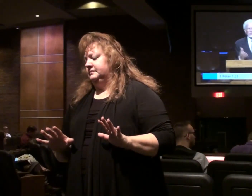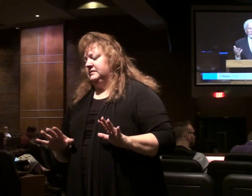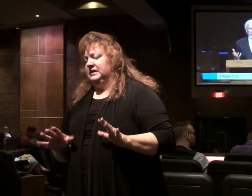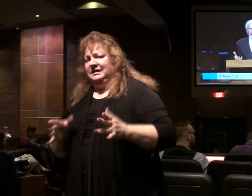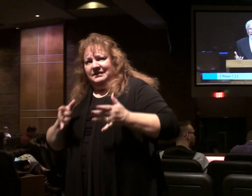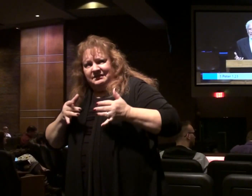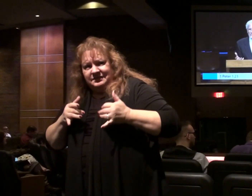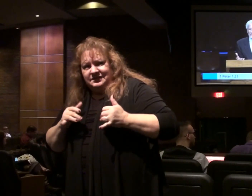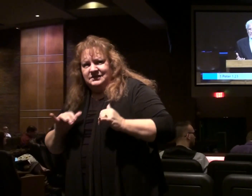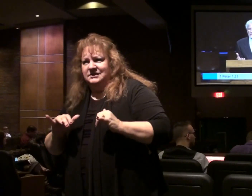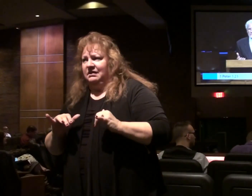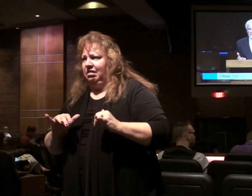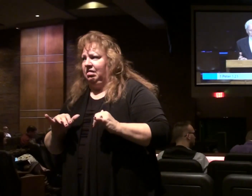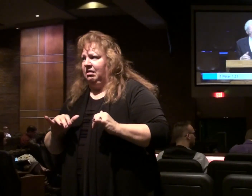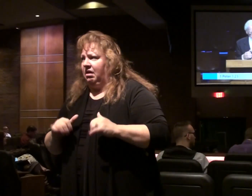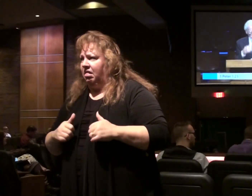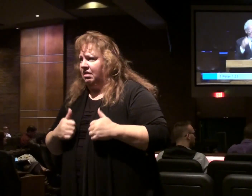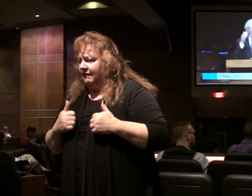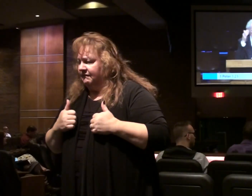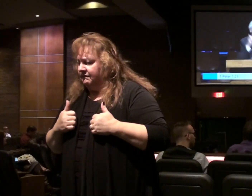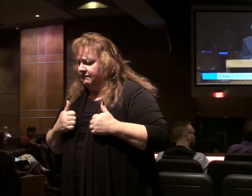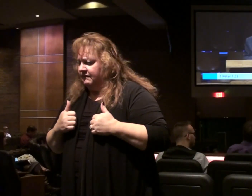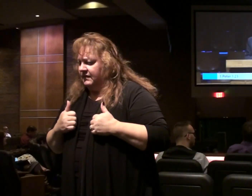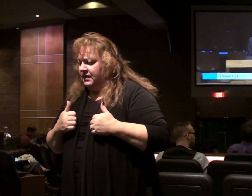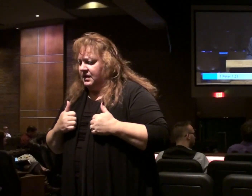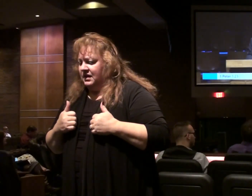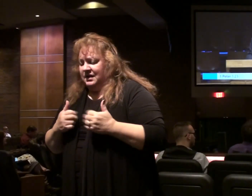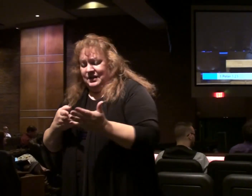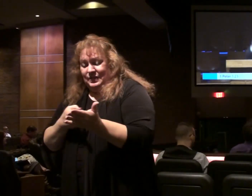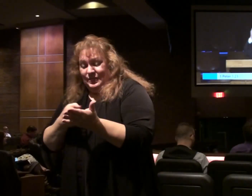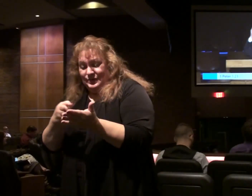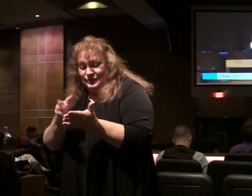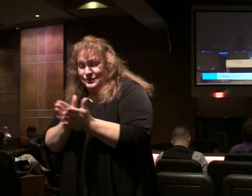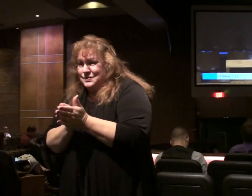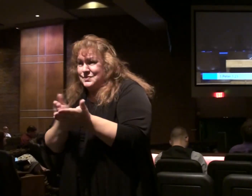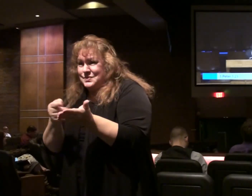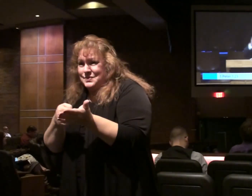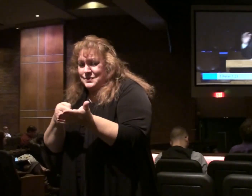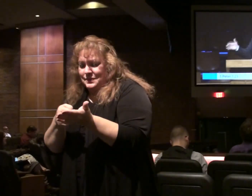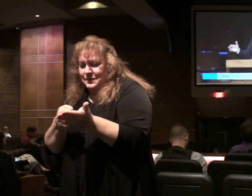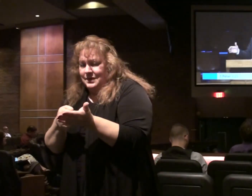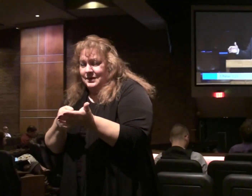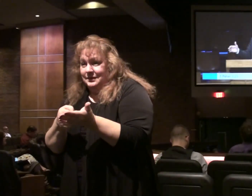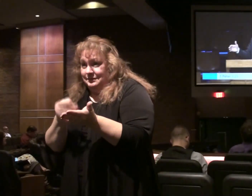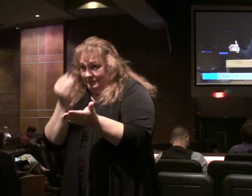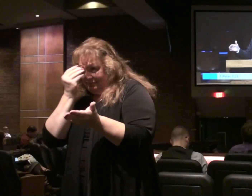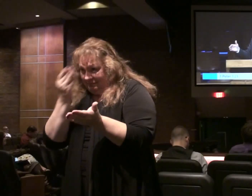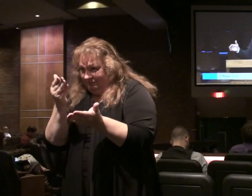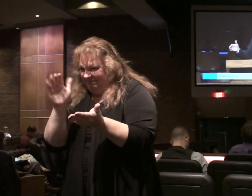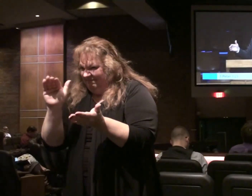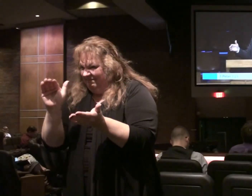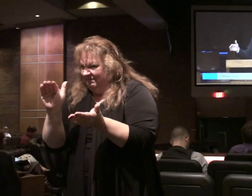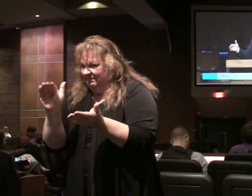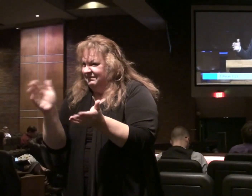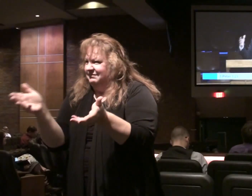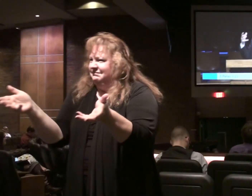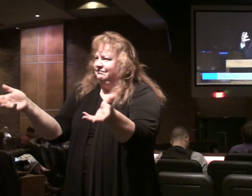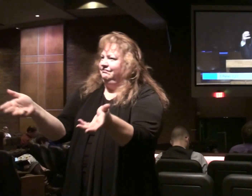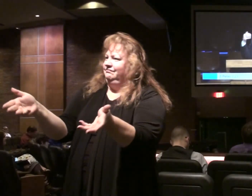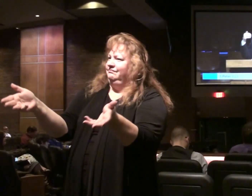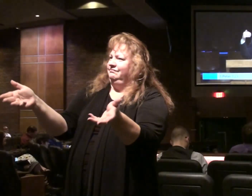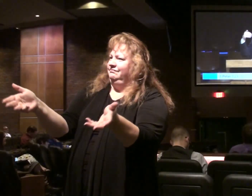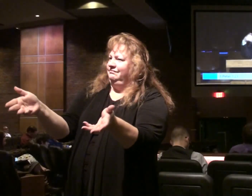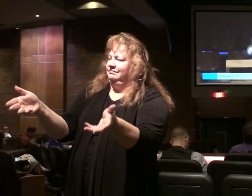It's still alive. You take this gospel, this truth, and you share it, and a